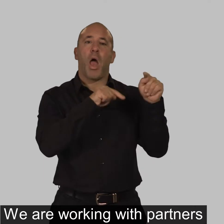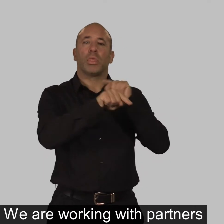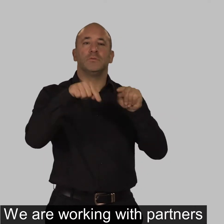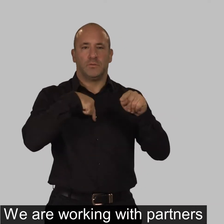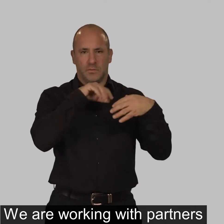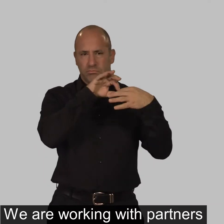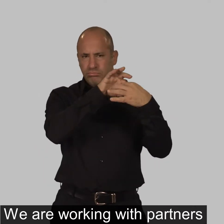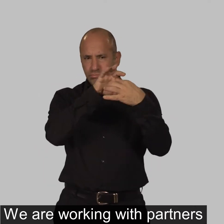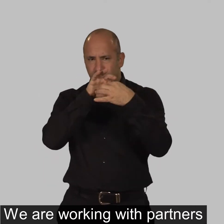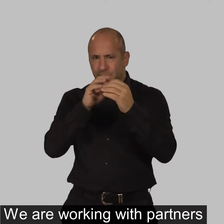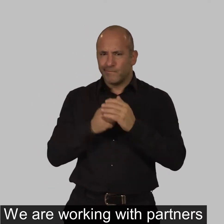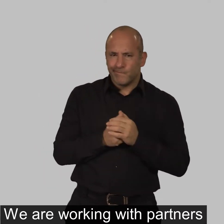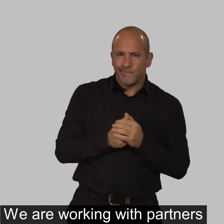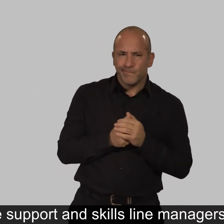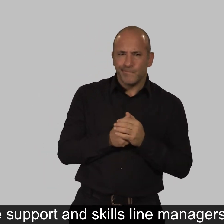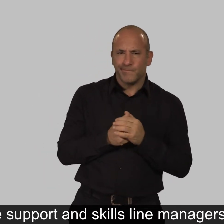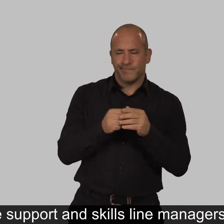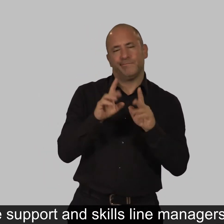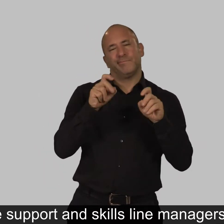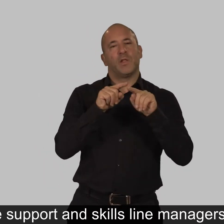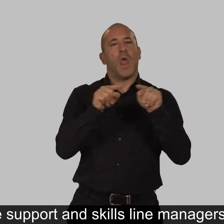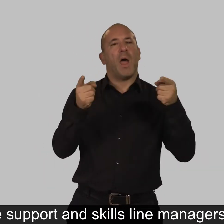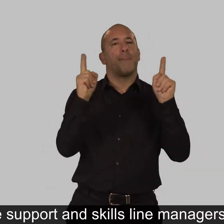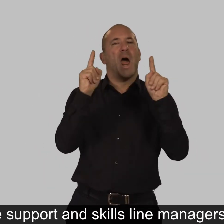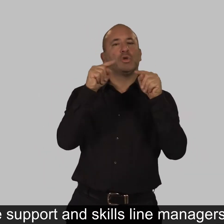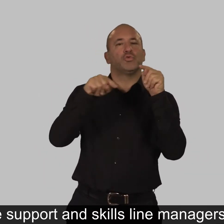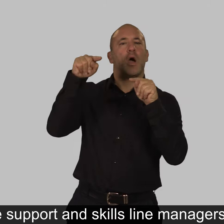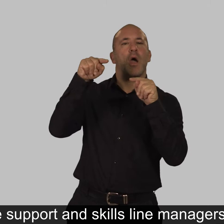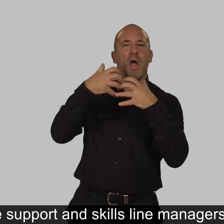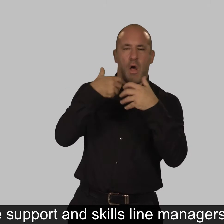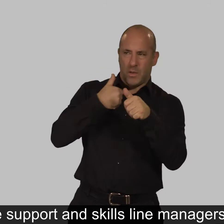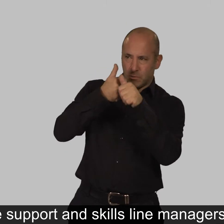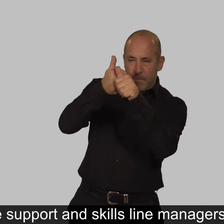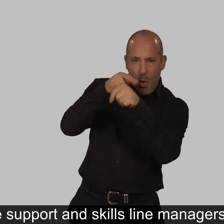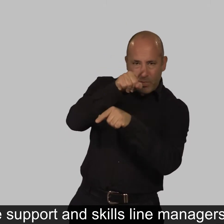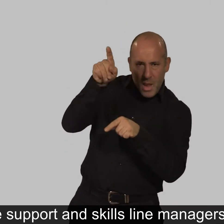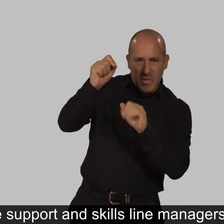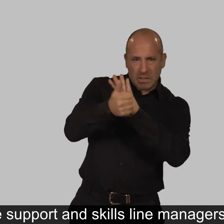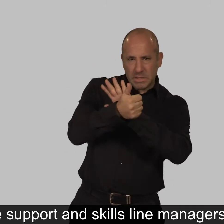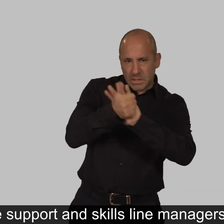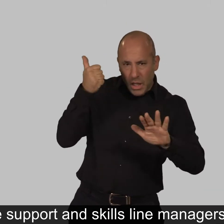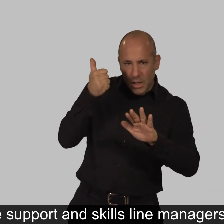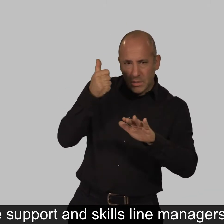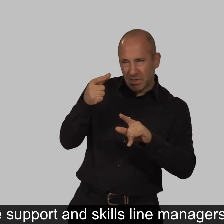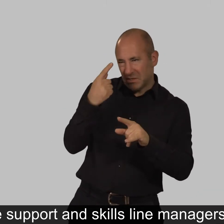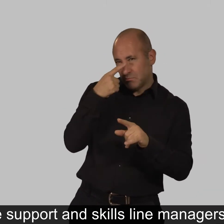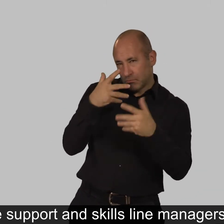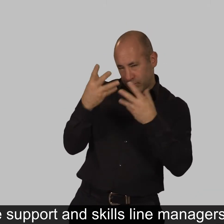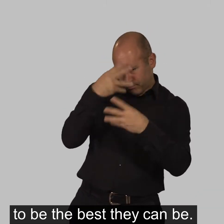We are working with partners to identify how we can share the support and skills line managers need to